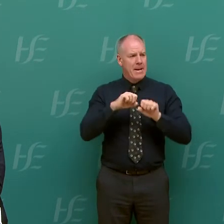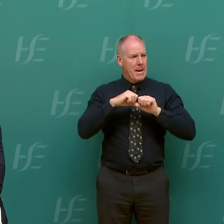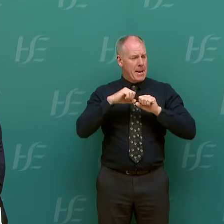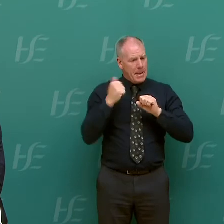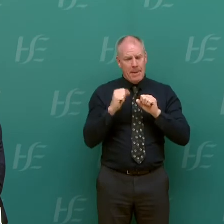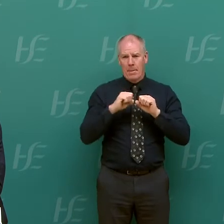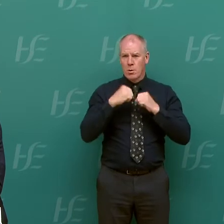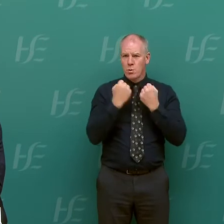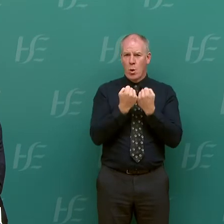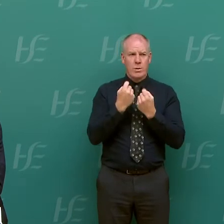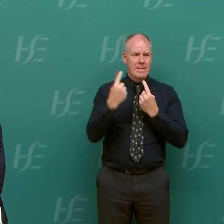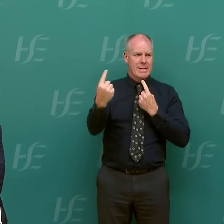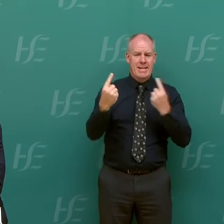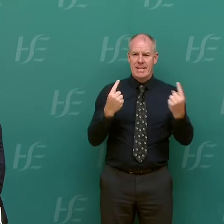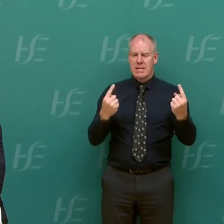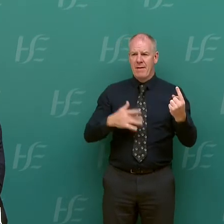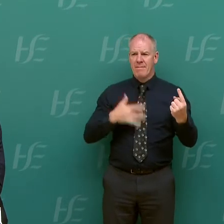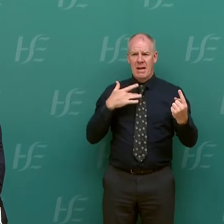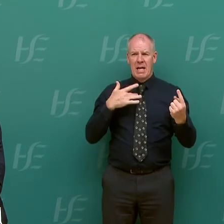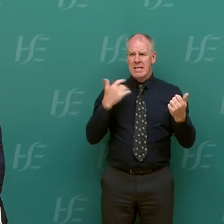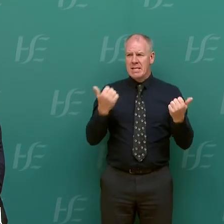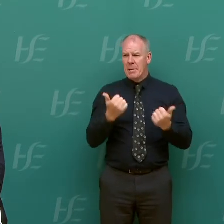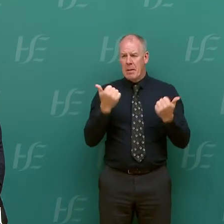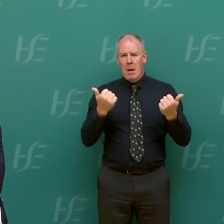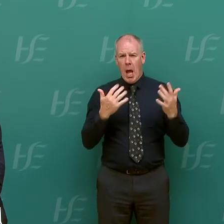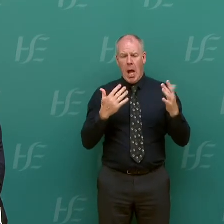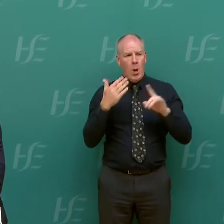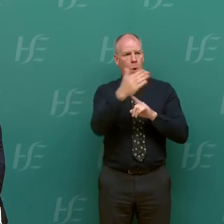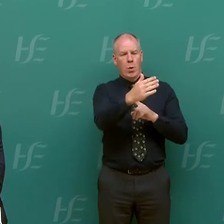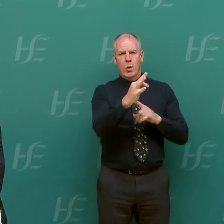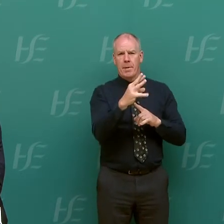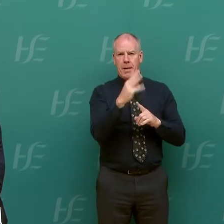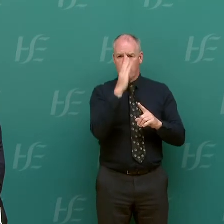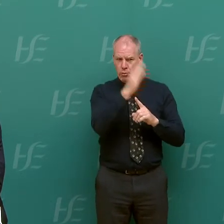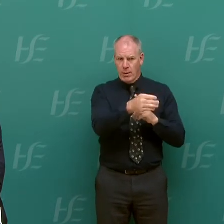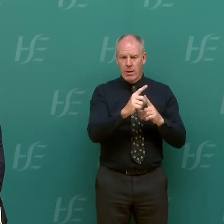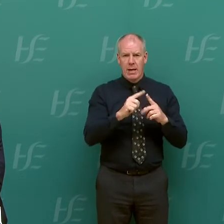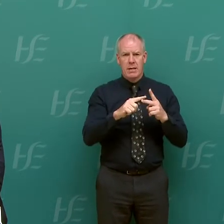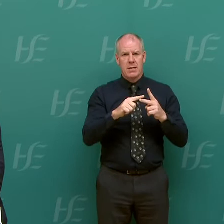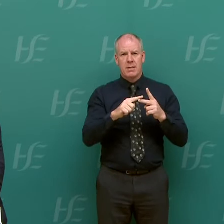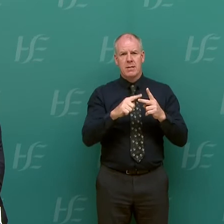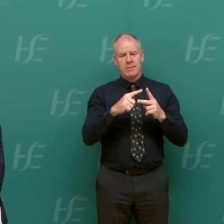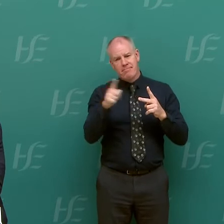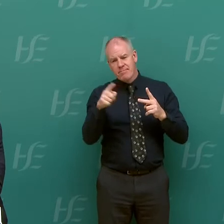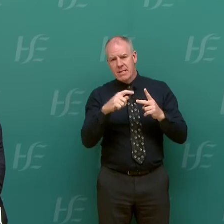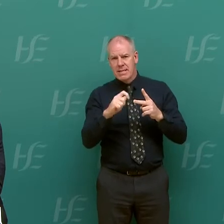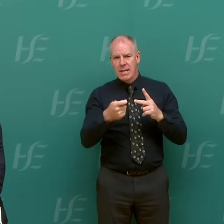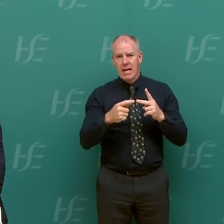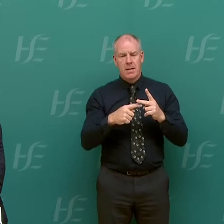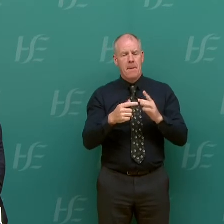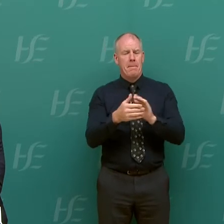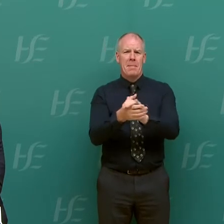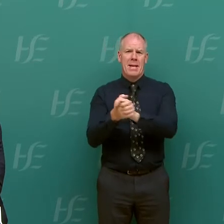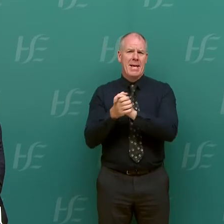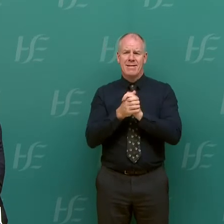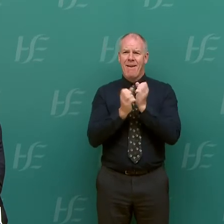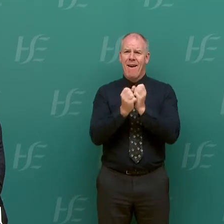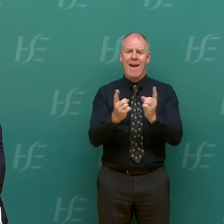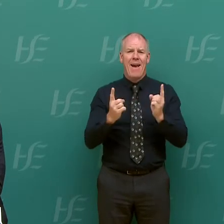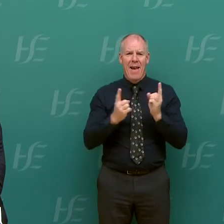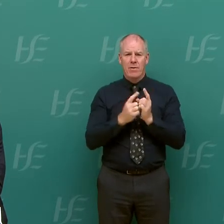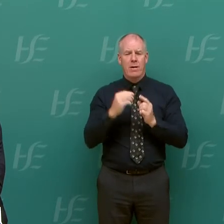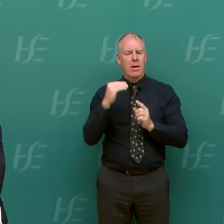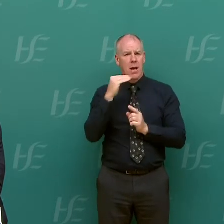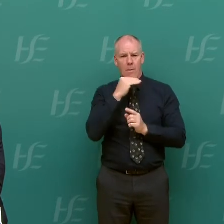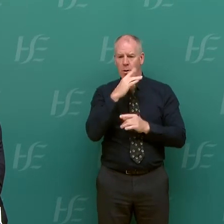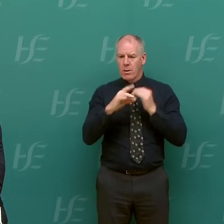that's there. If you're feeling unwell, go to a GP immediately, go for referral. So I'd make the plea in general that it's important,